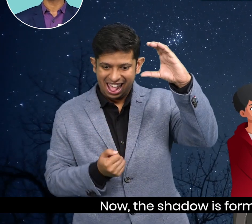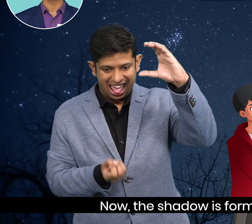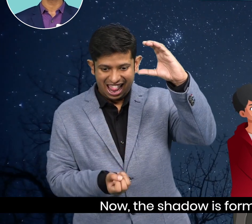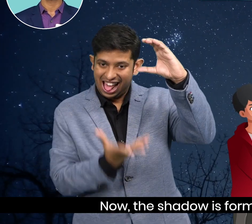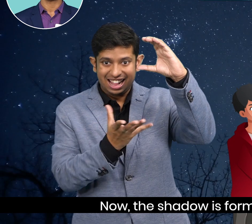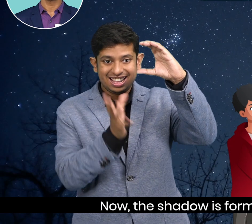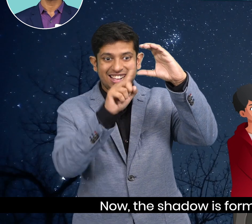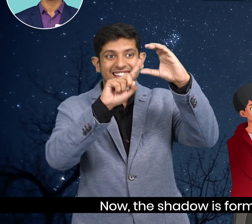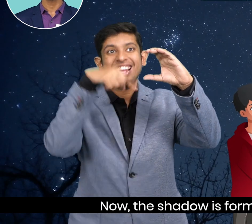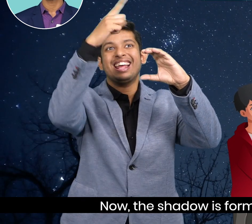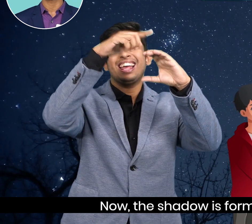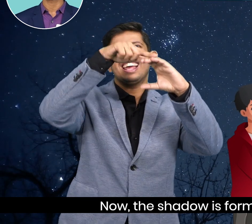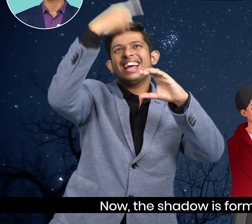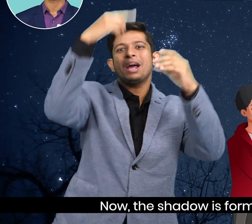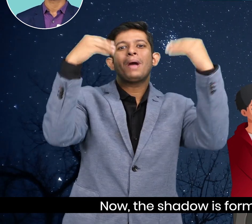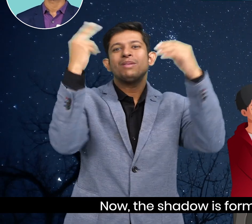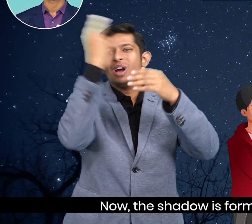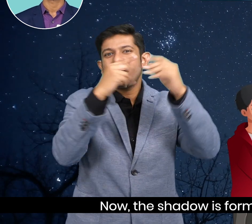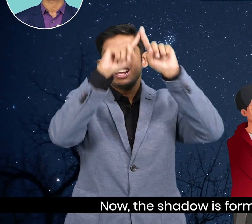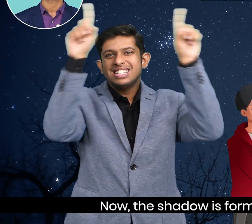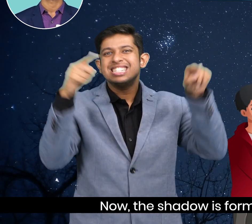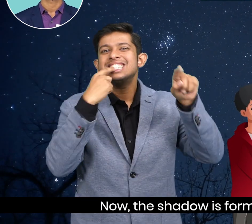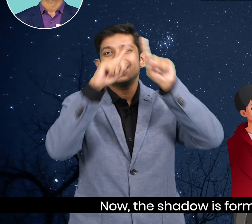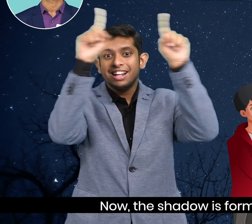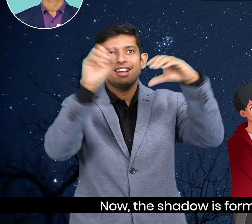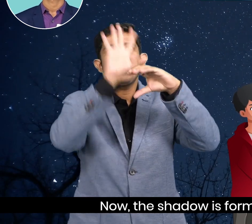Now the shadow is formed on the drawing sheet.